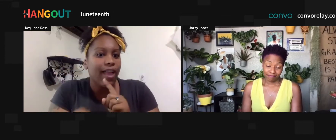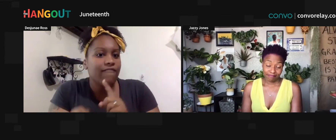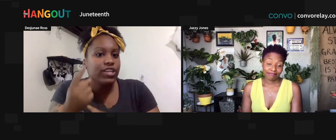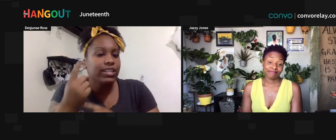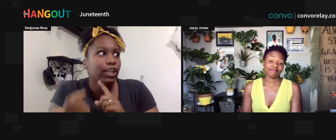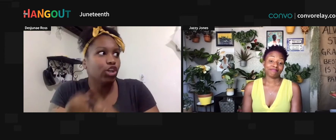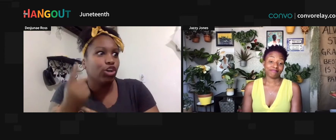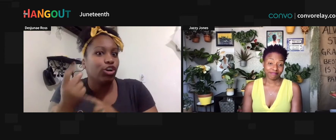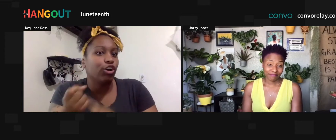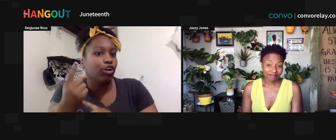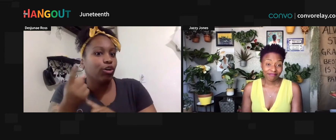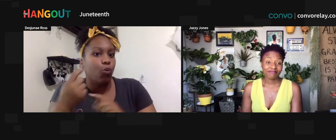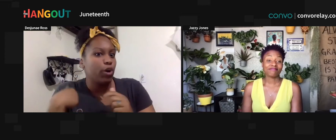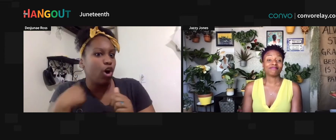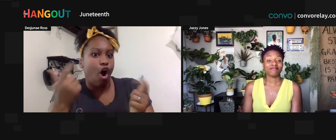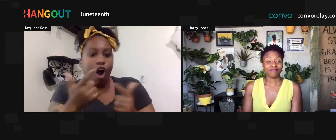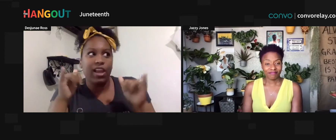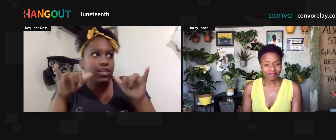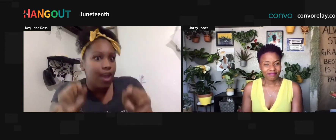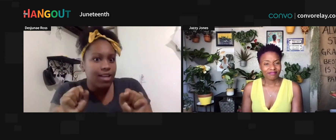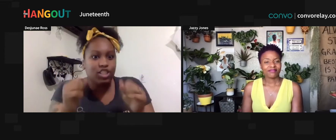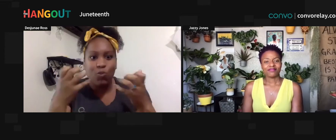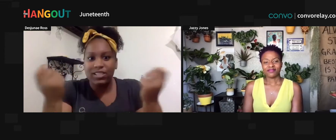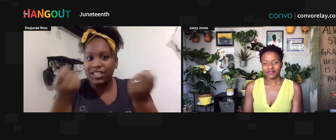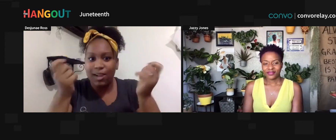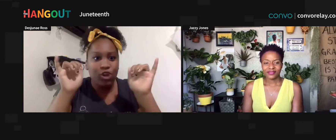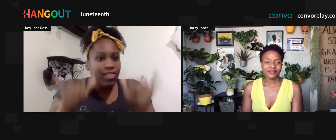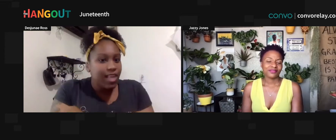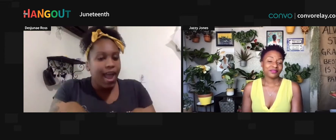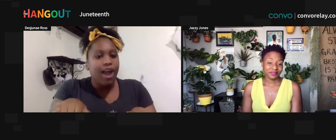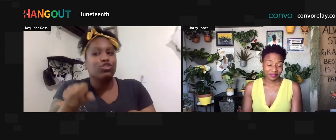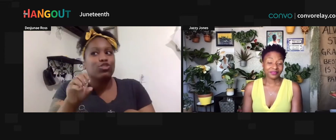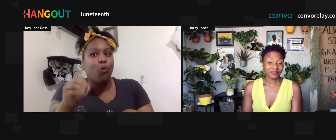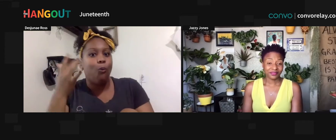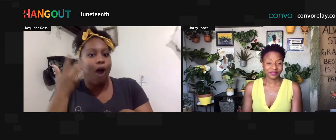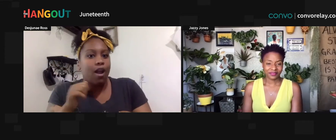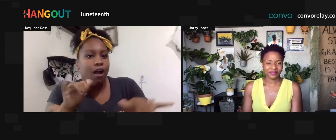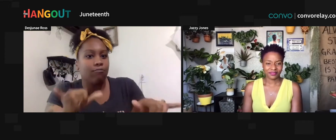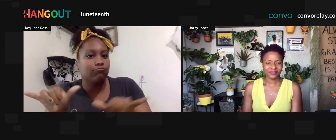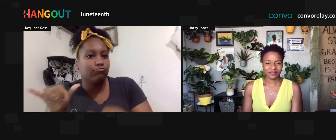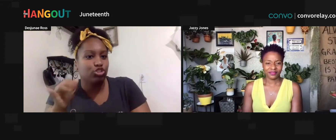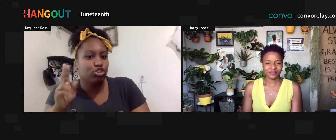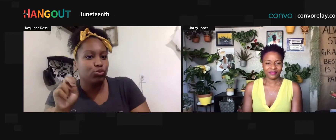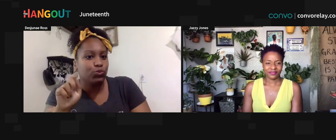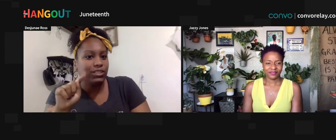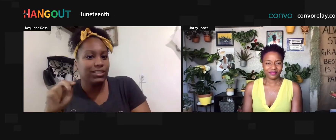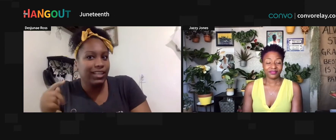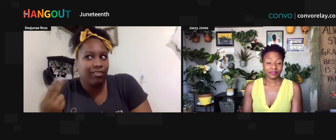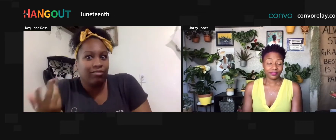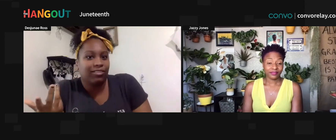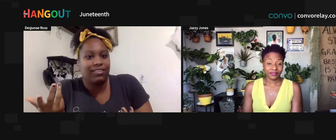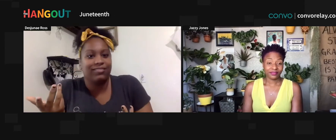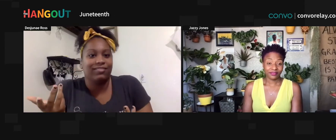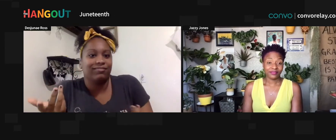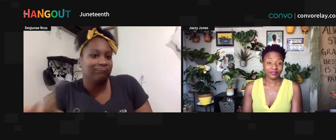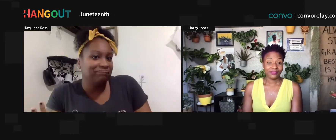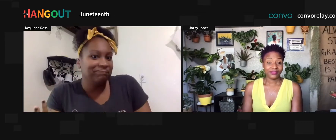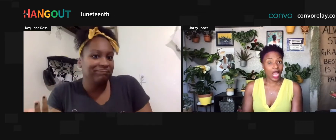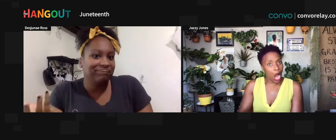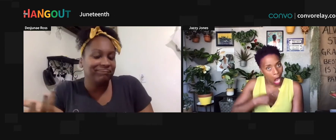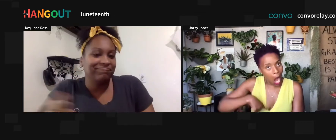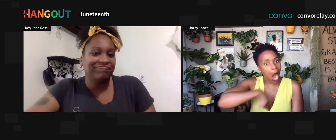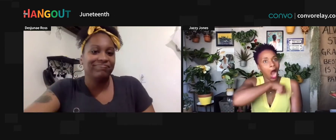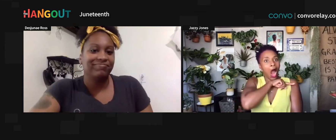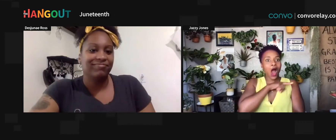July 4th annually as a Black individuals. And everyone is all in for celebrating July